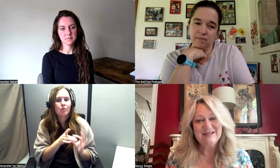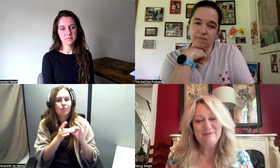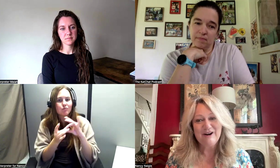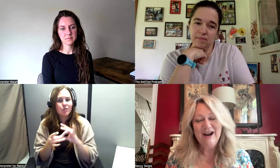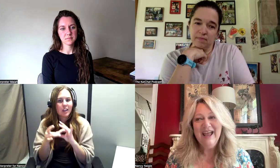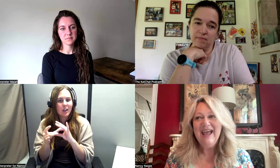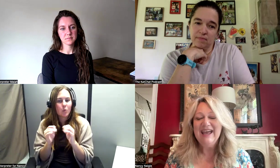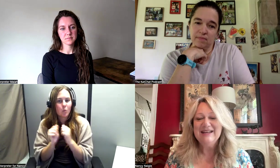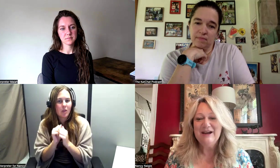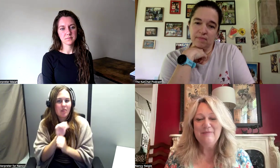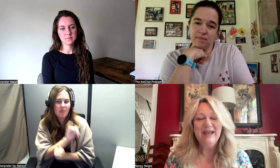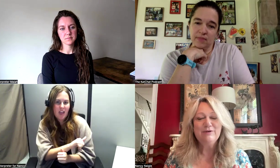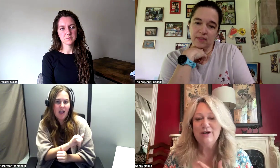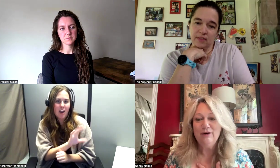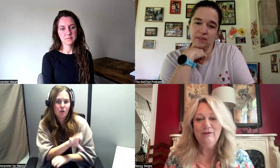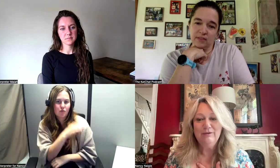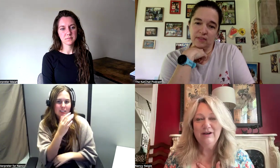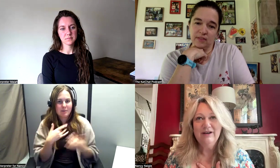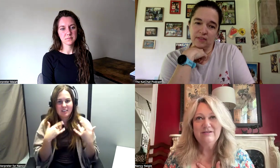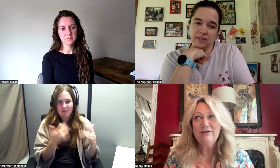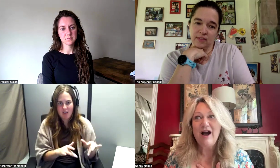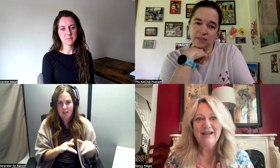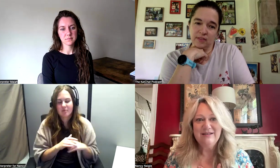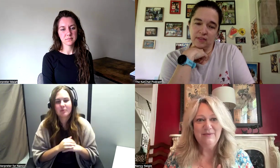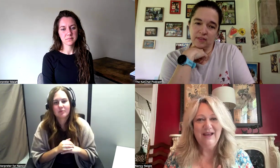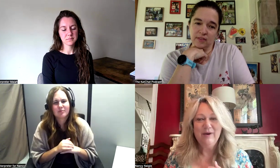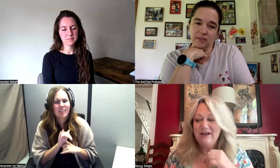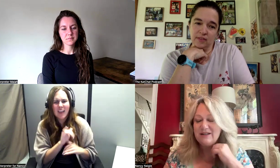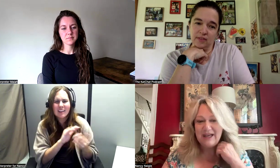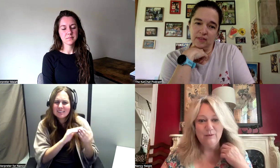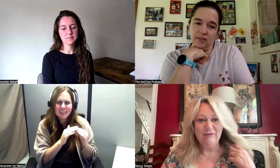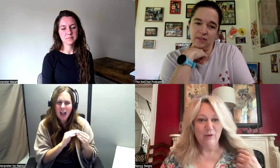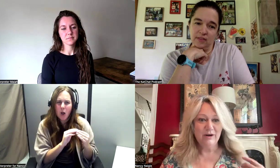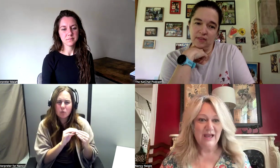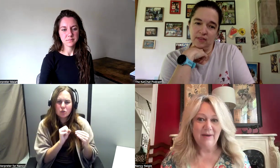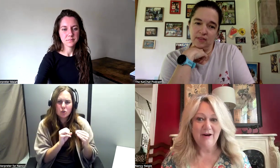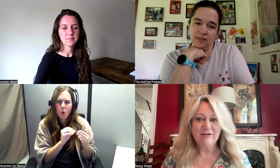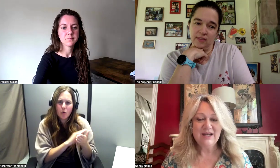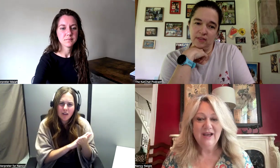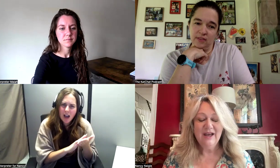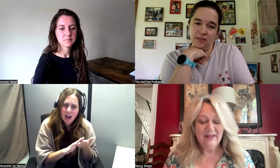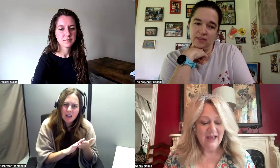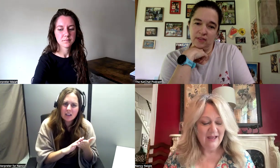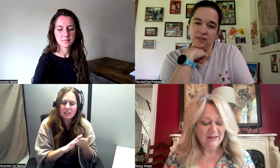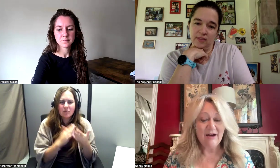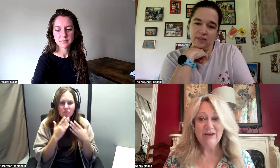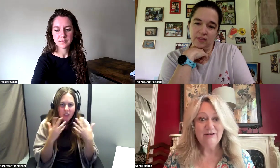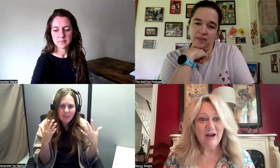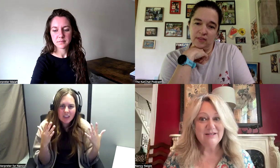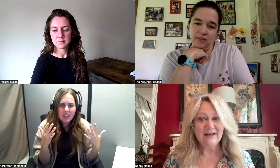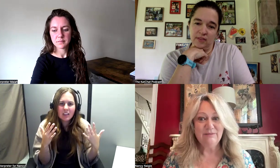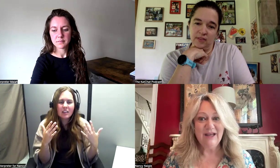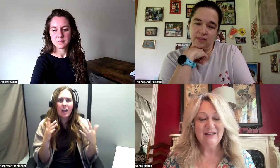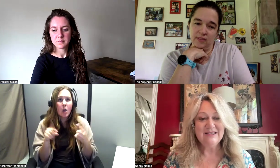in December. And they were so kind to me when To Light the Way Forward came out. South